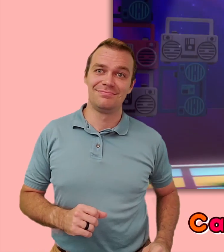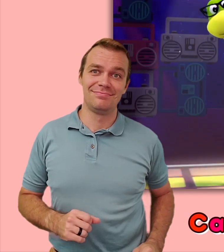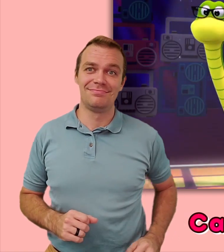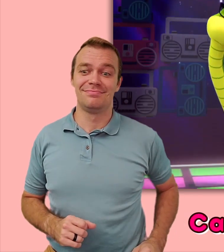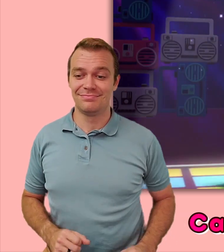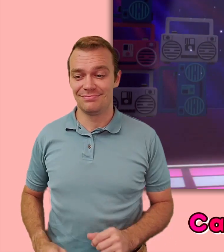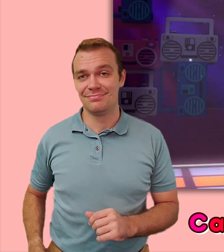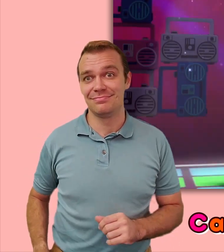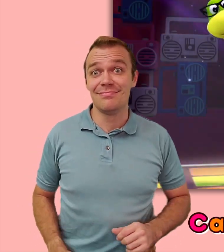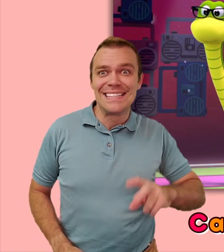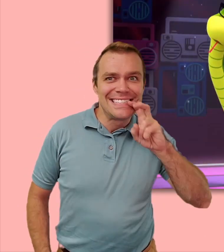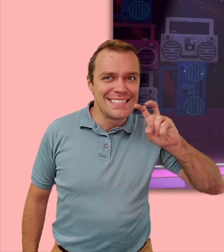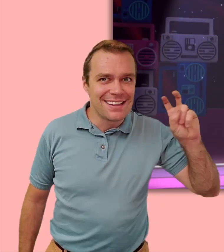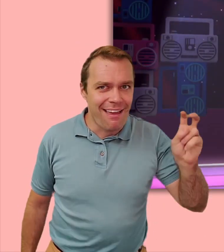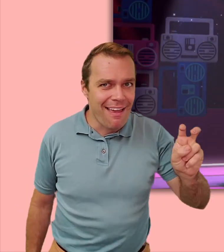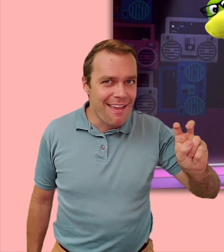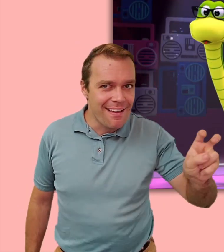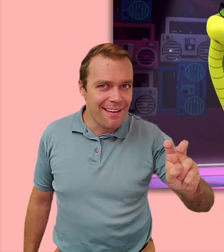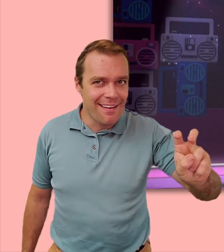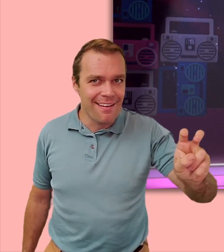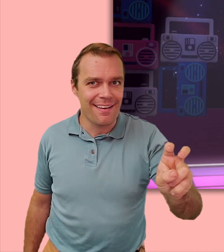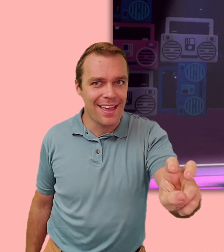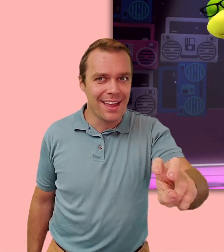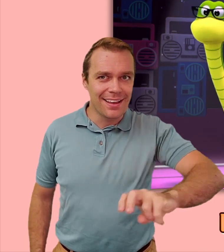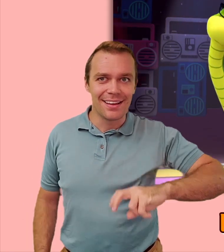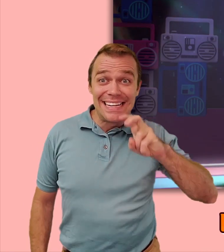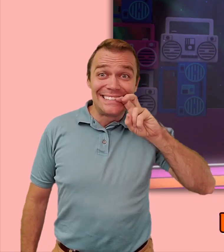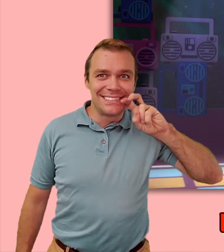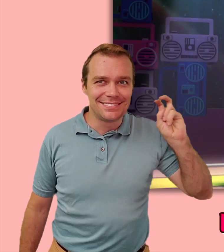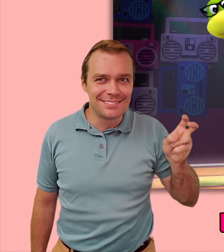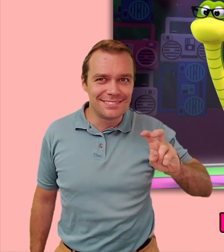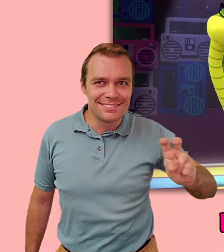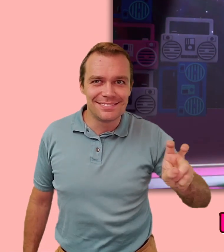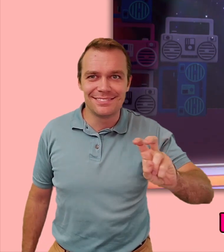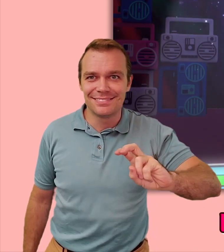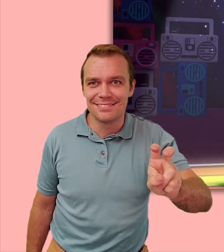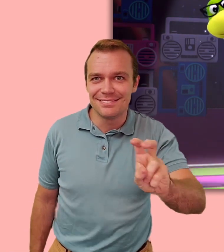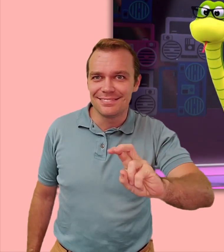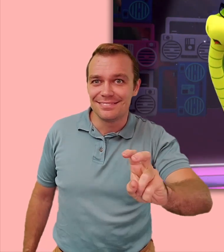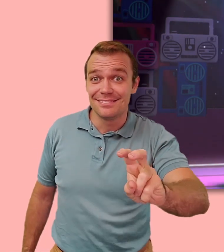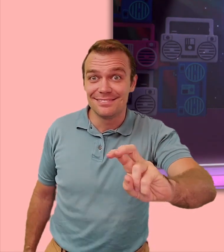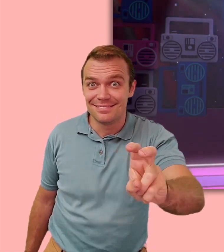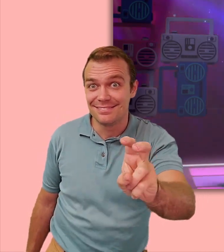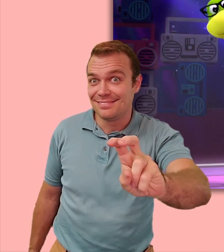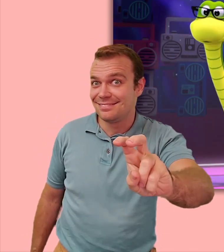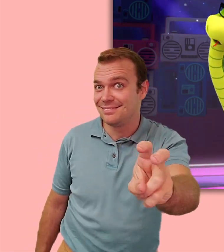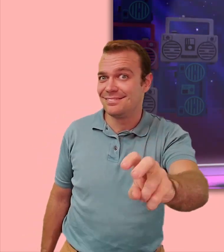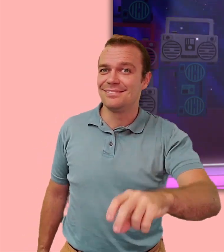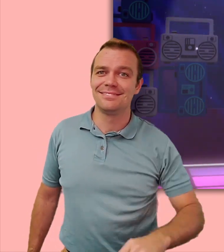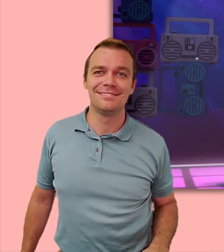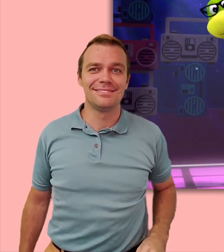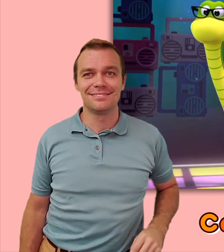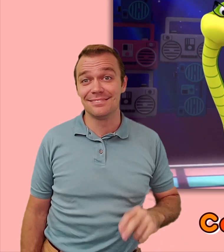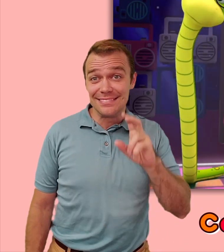Can you hear the snake go hiss hiss hiss? Listen to the snake go hiss hiss